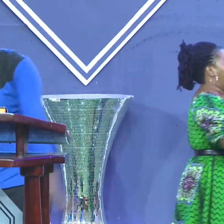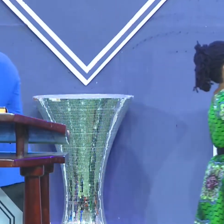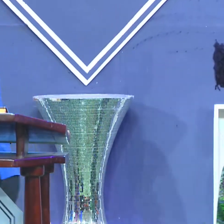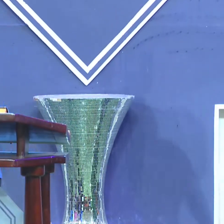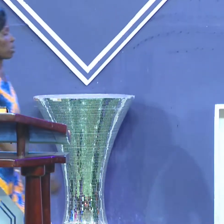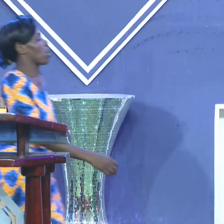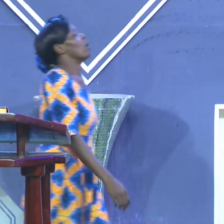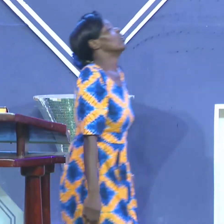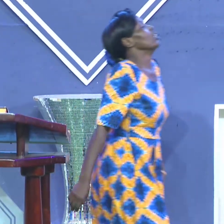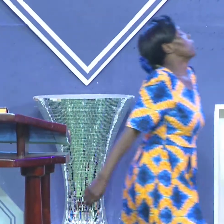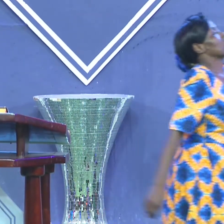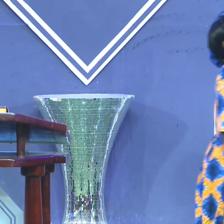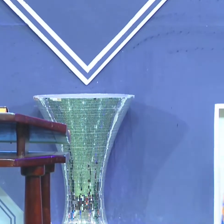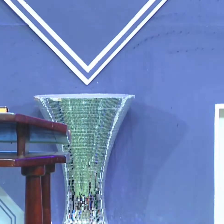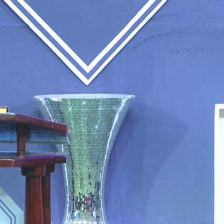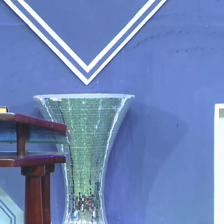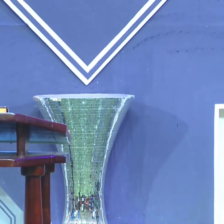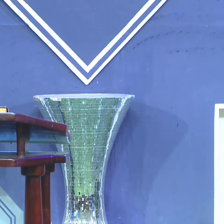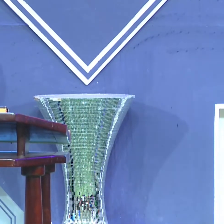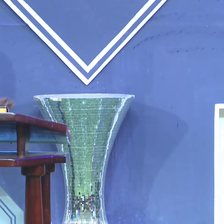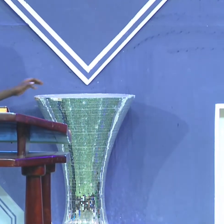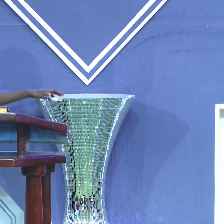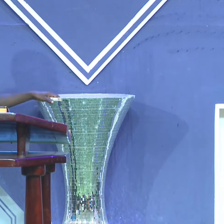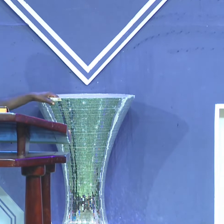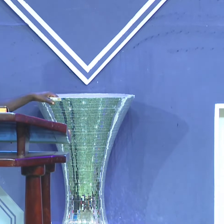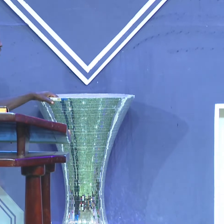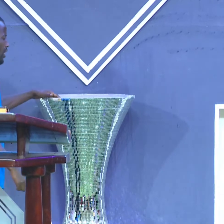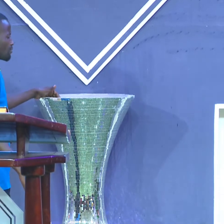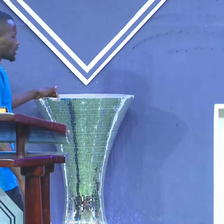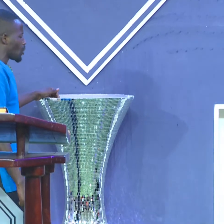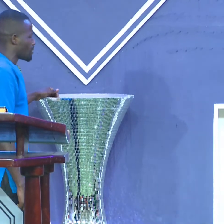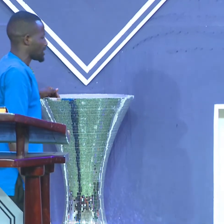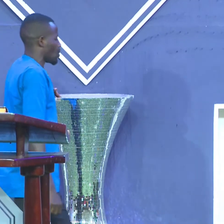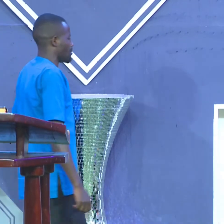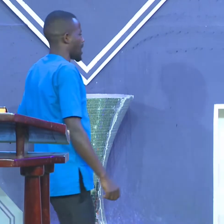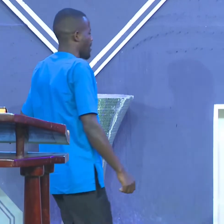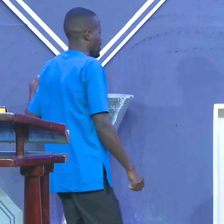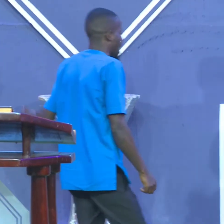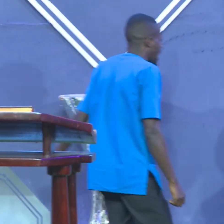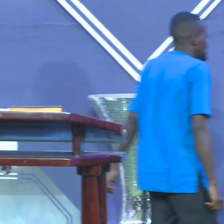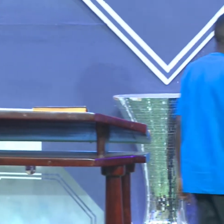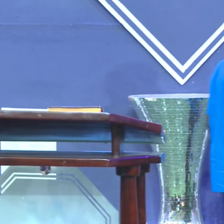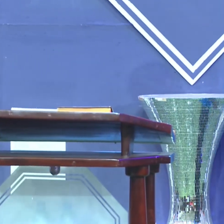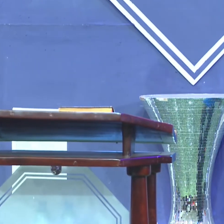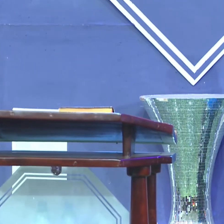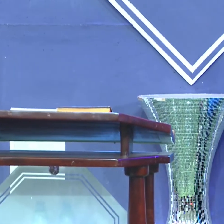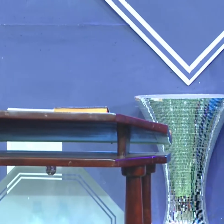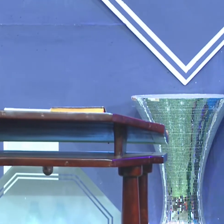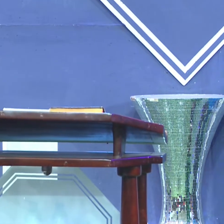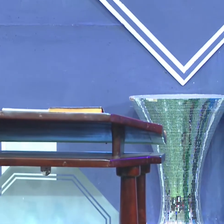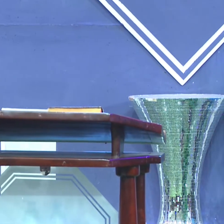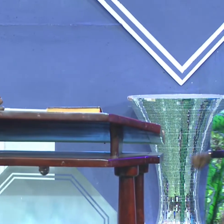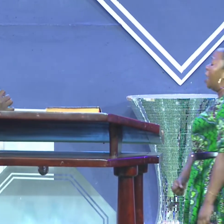tukirisa Okulaba mulonje wa mukama Tukirisa Tato kutasema genda gafe Inunule vigere biyango kuva